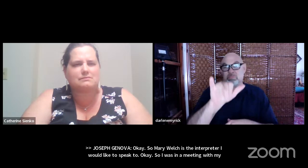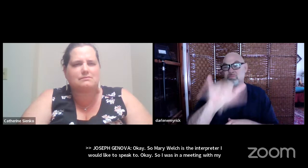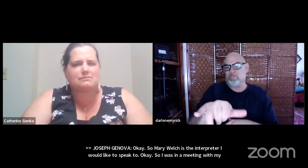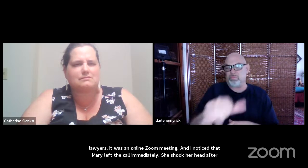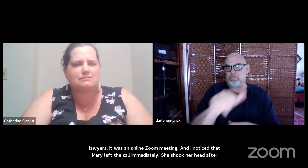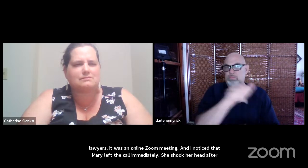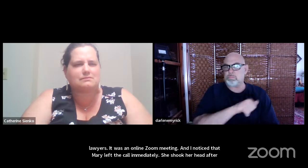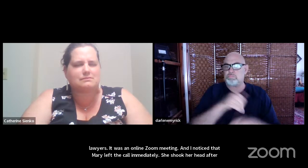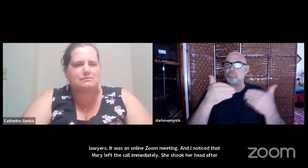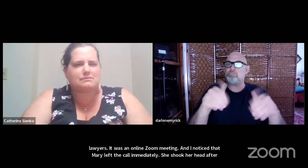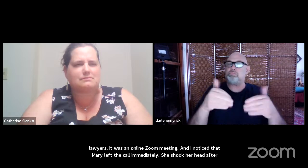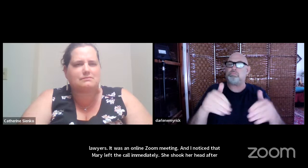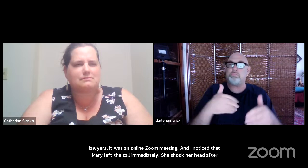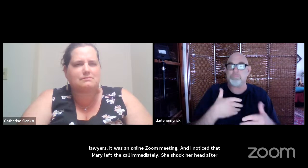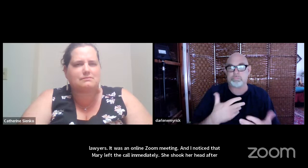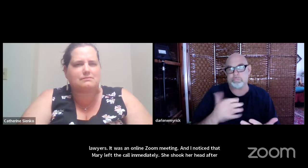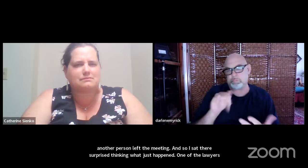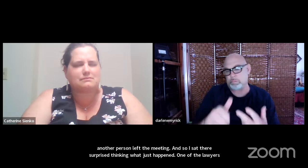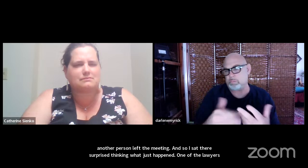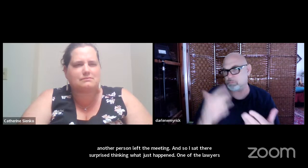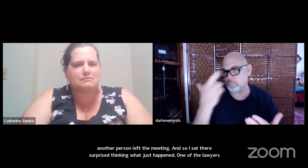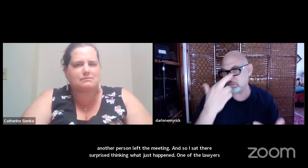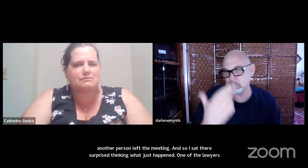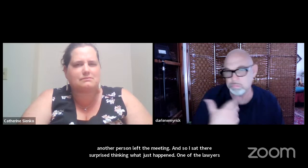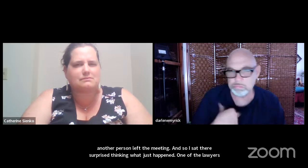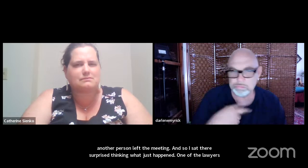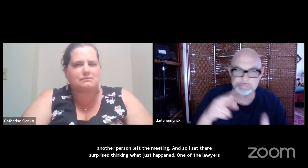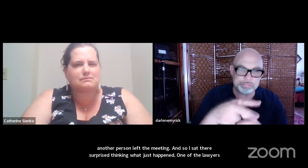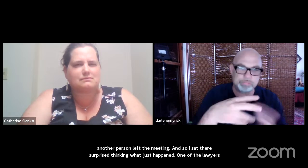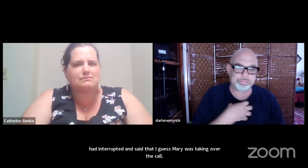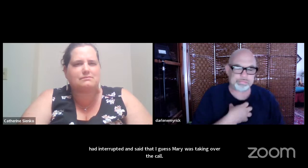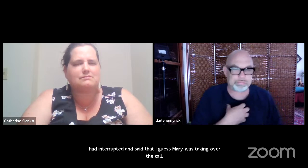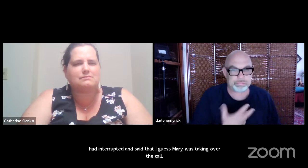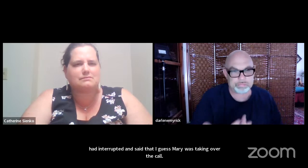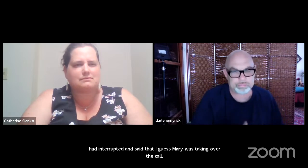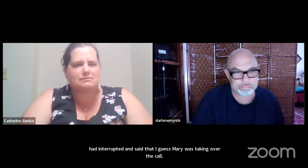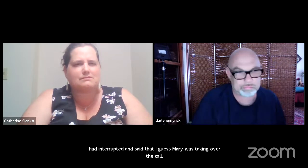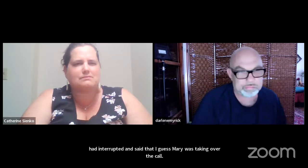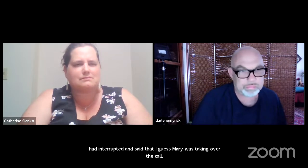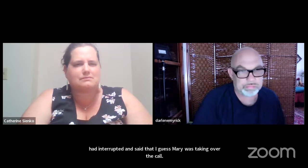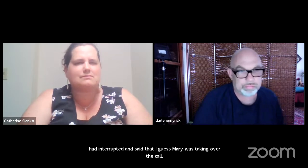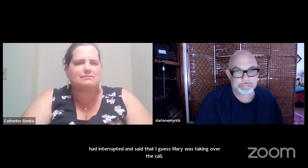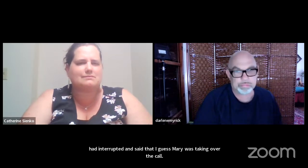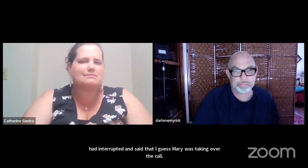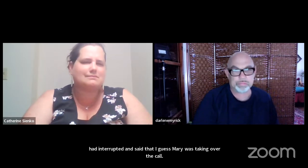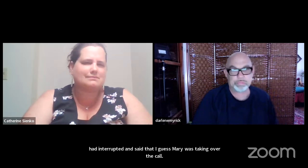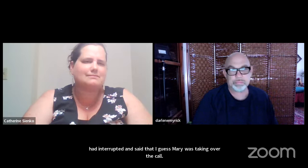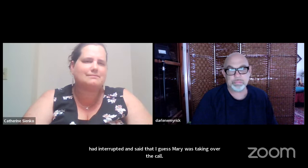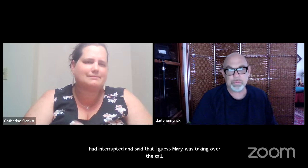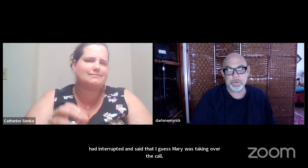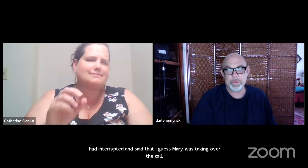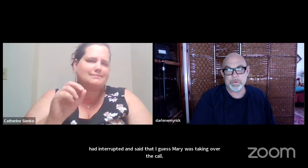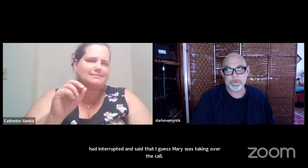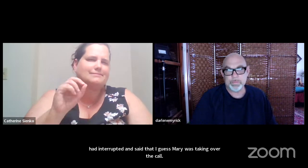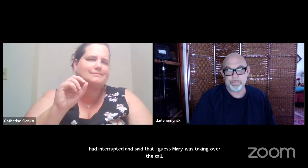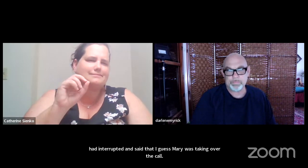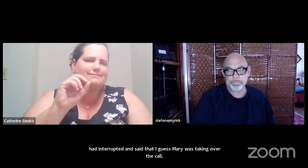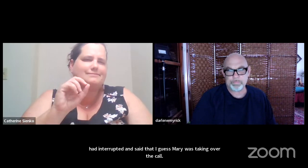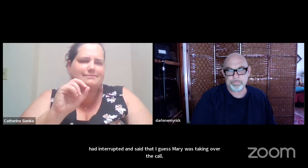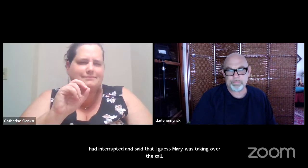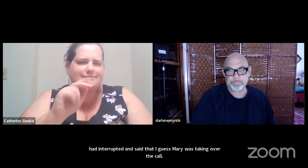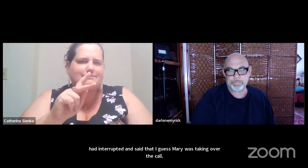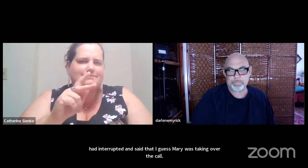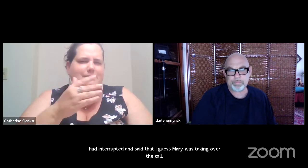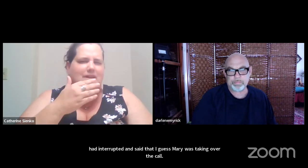was speaking on my behalf. And so there was a different attitude from the interpreter. So I decided to make this complaint.